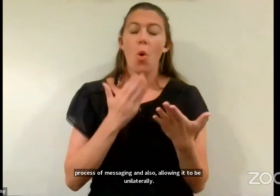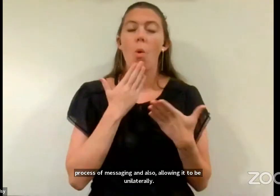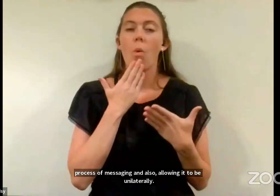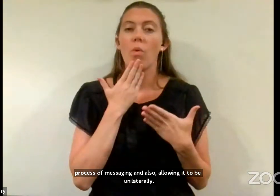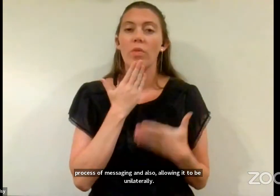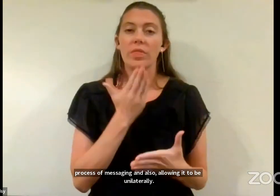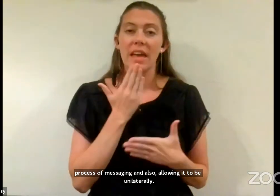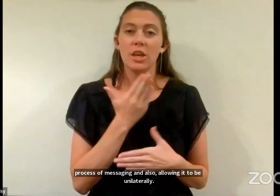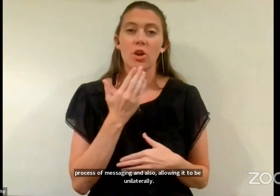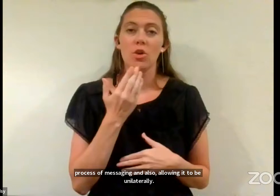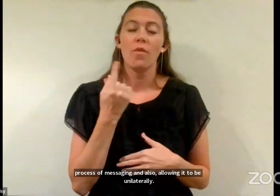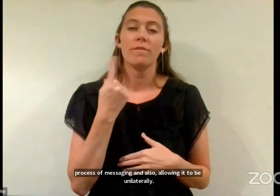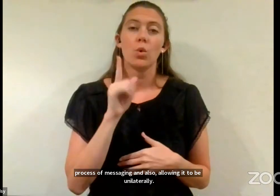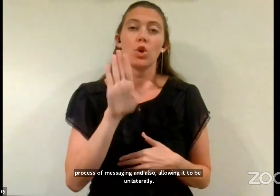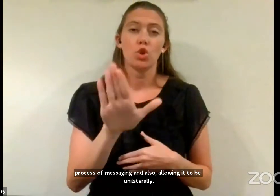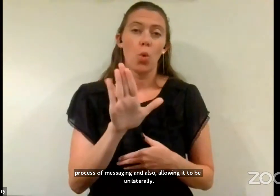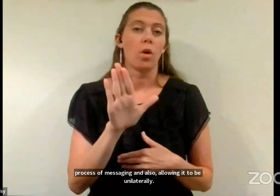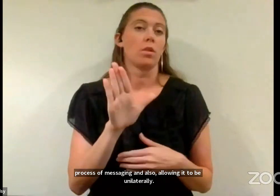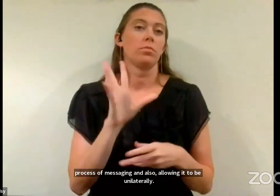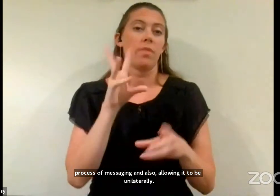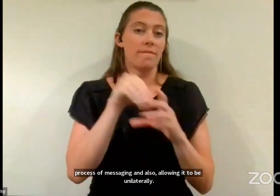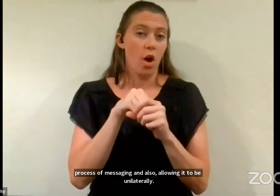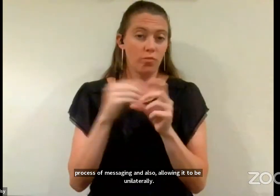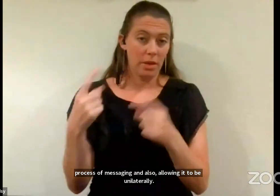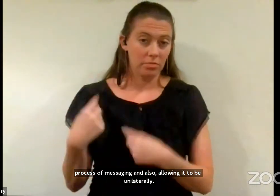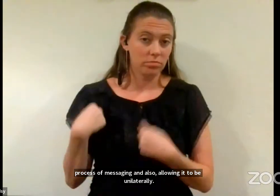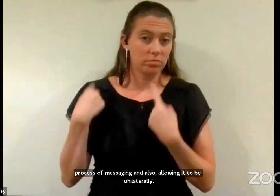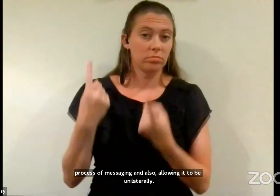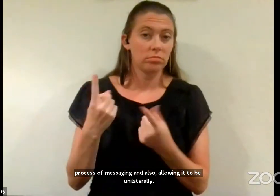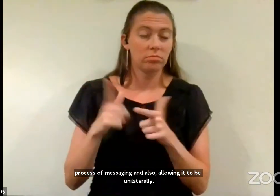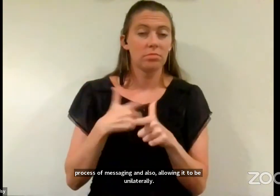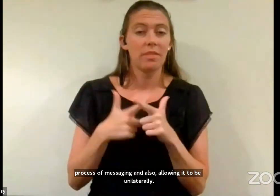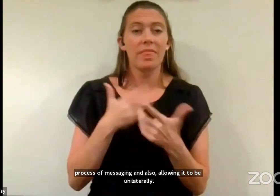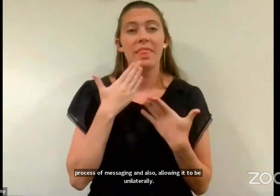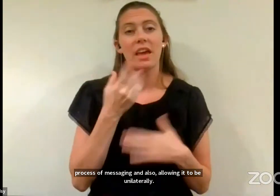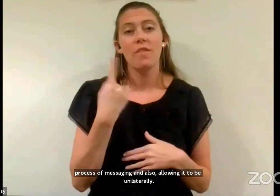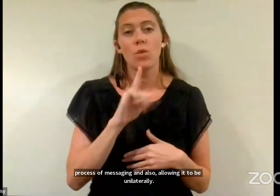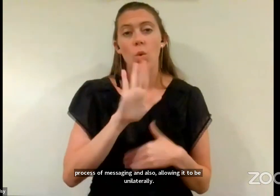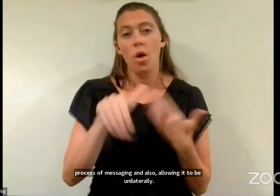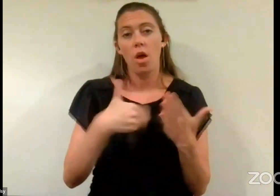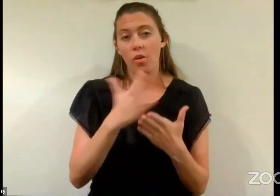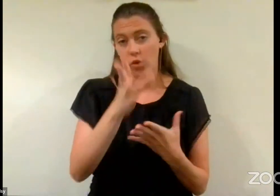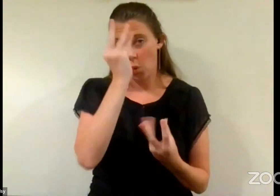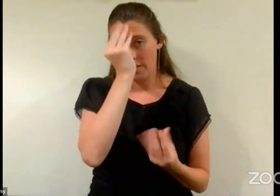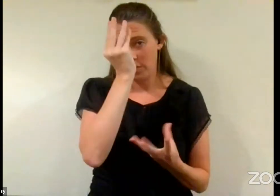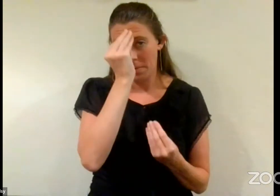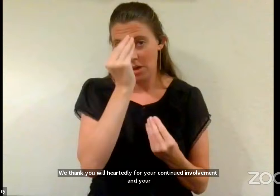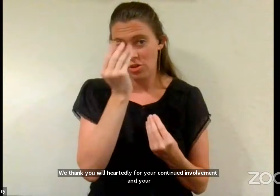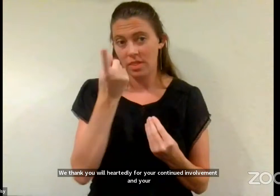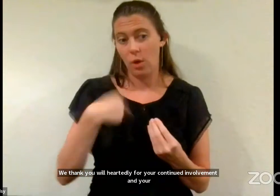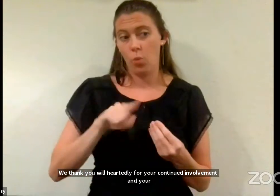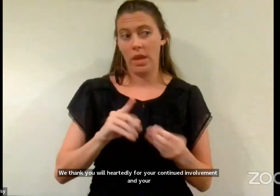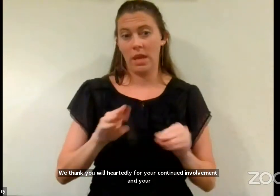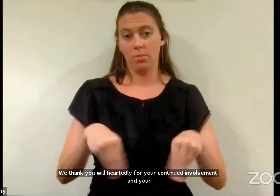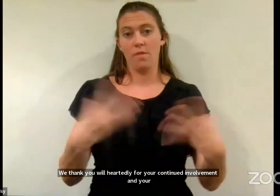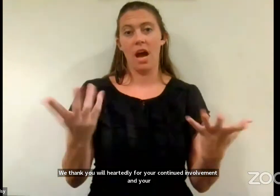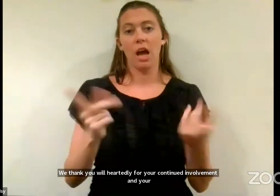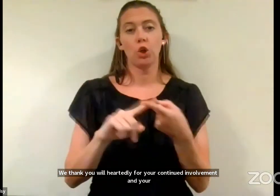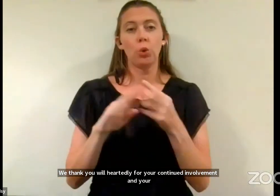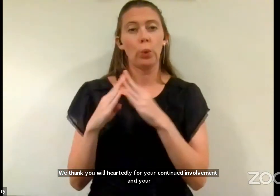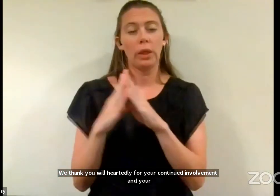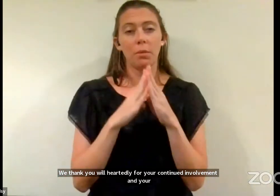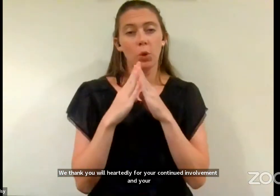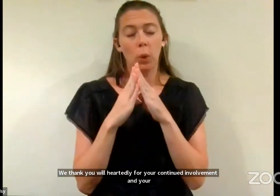involvement and your information that is we're disseminating to the community. But we want